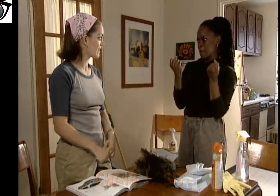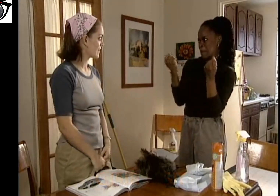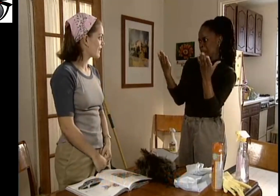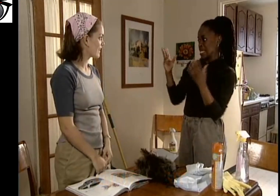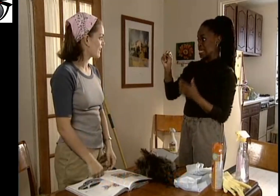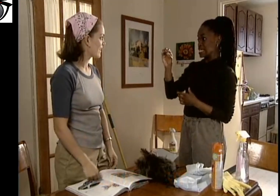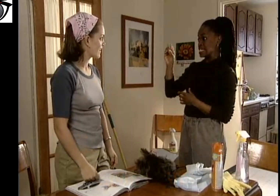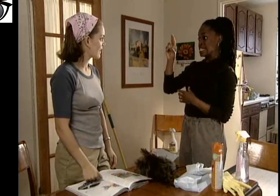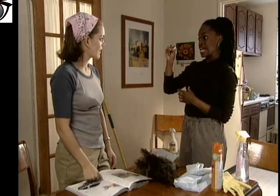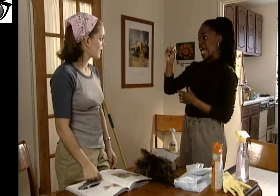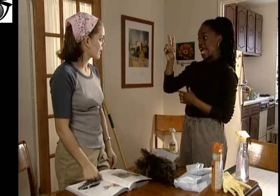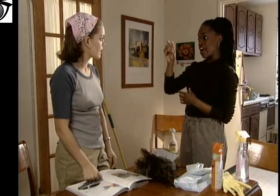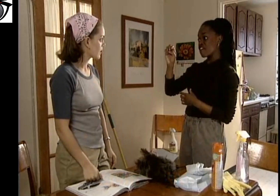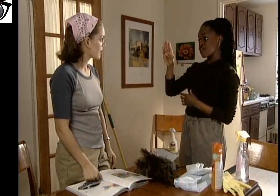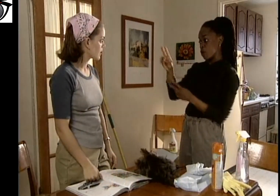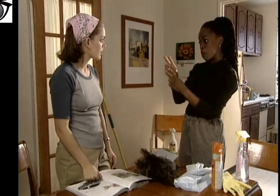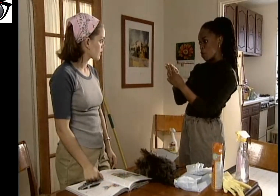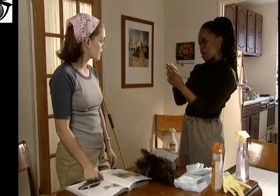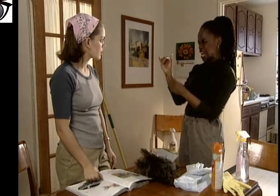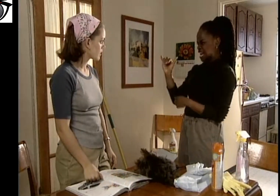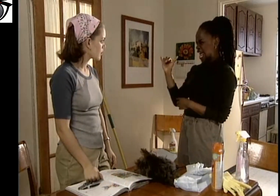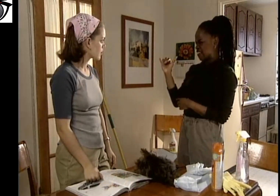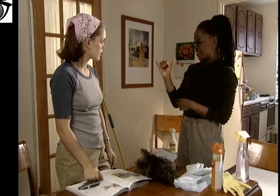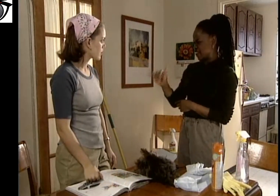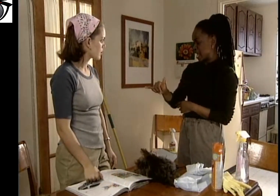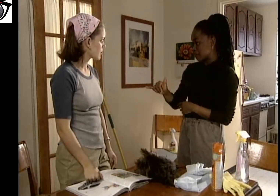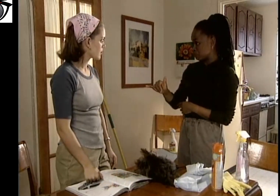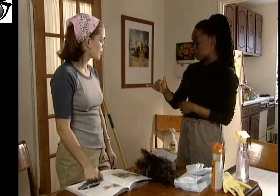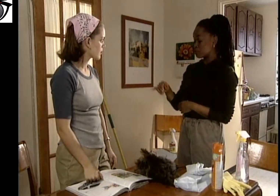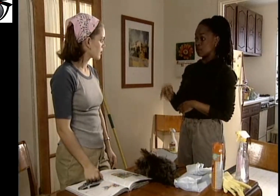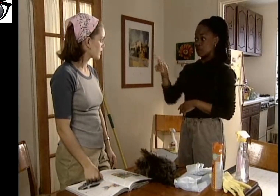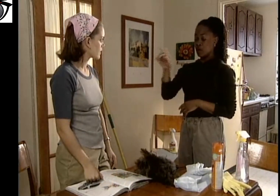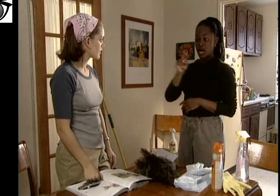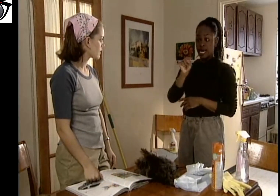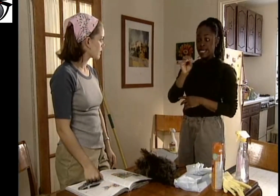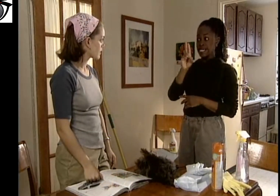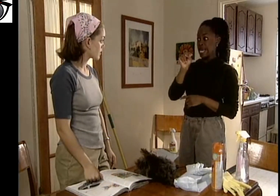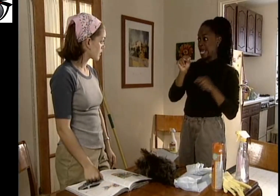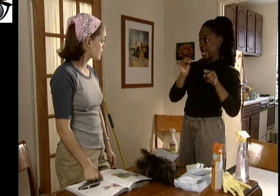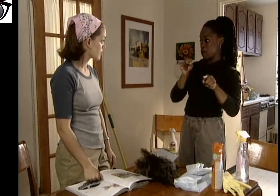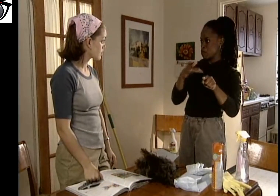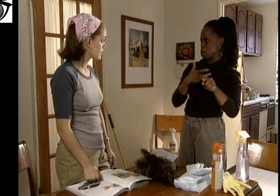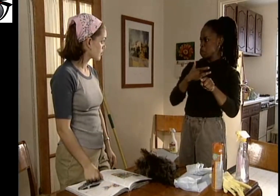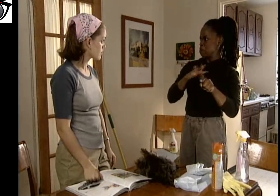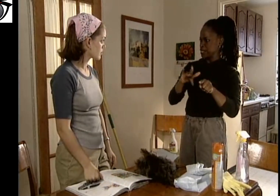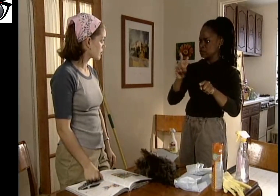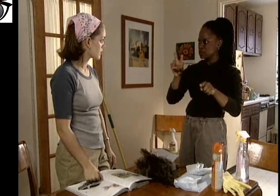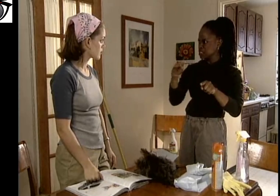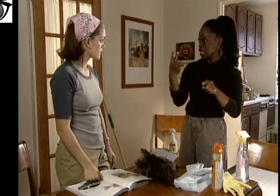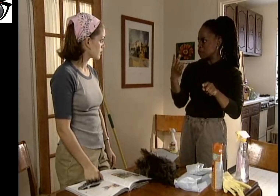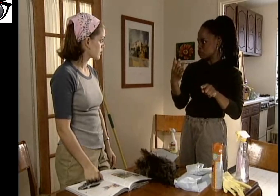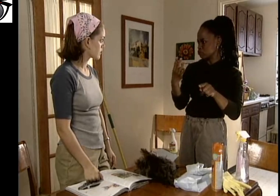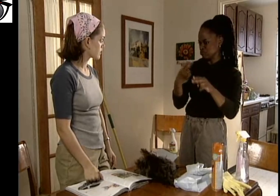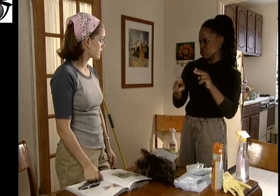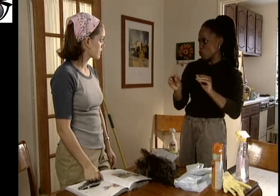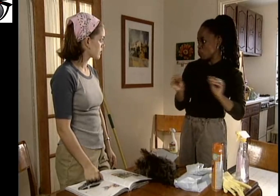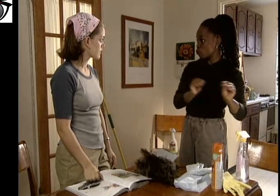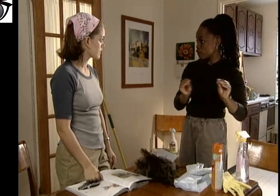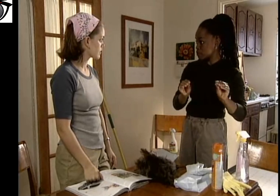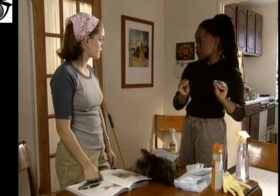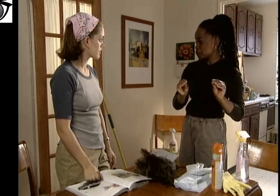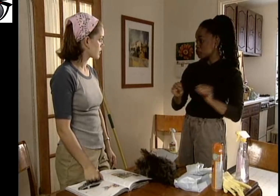chair. There are many noun-verb pairs like this. Usually the noun has a double